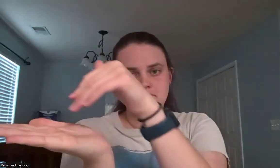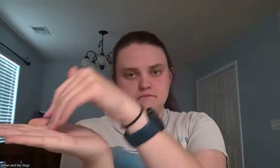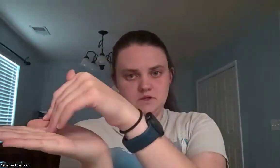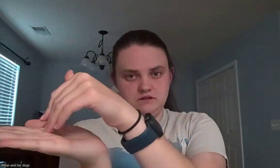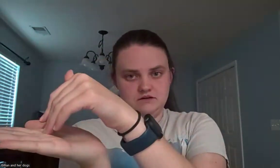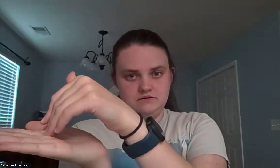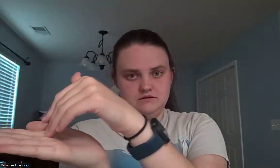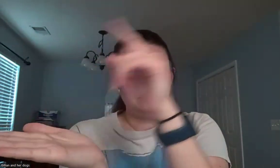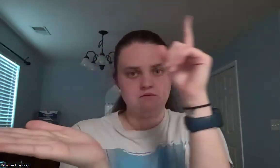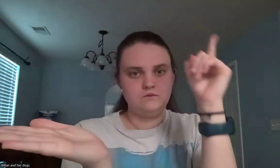1,000,000.